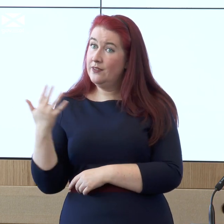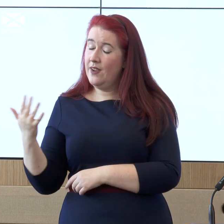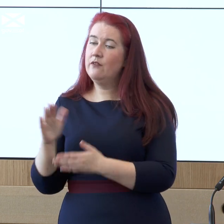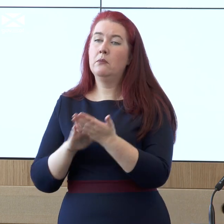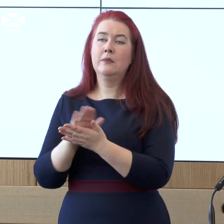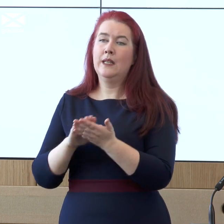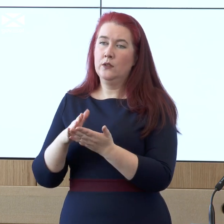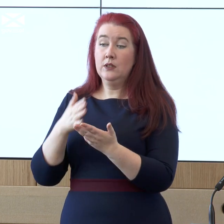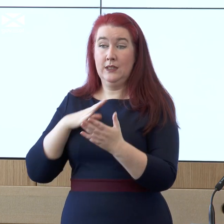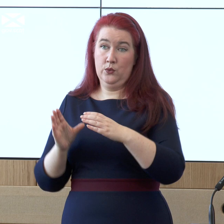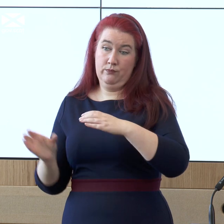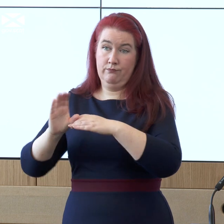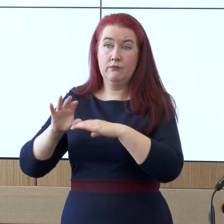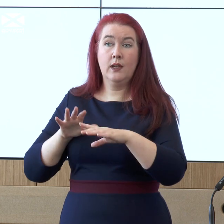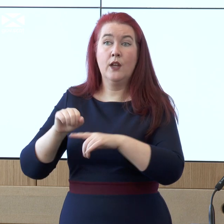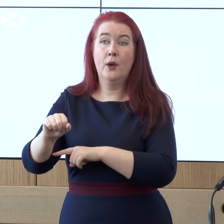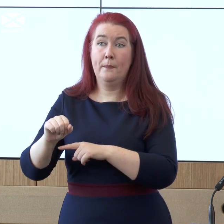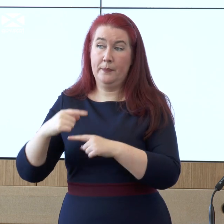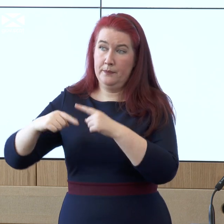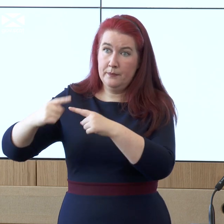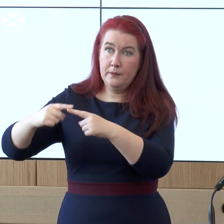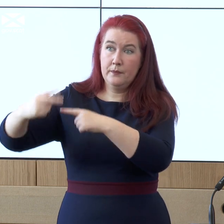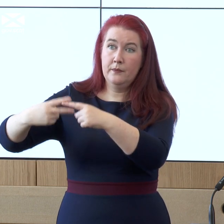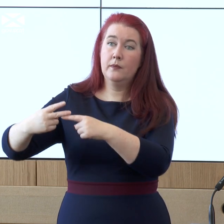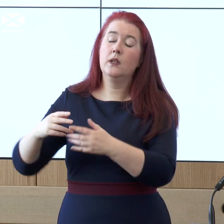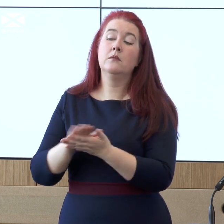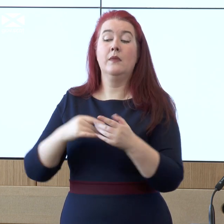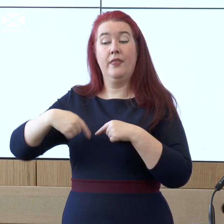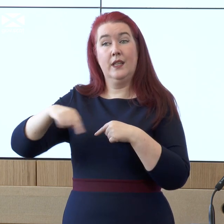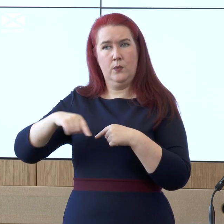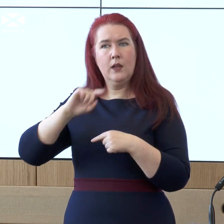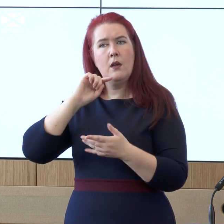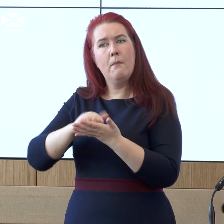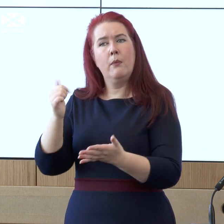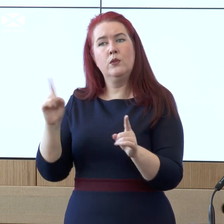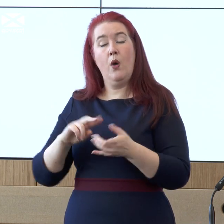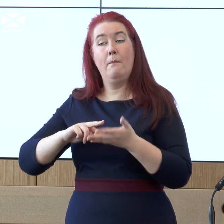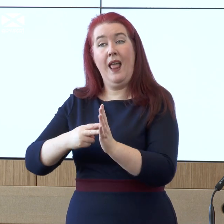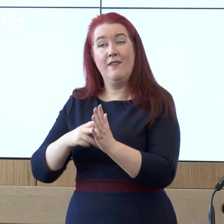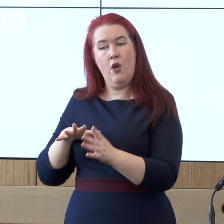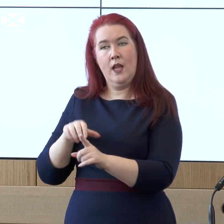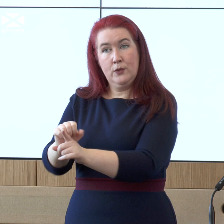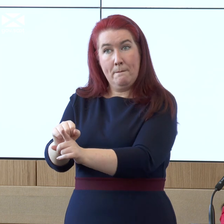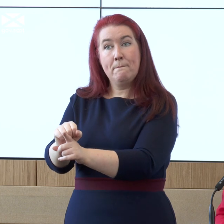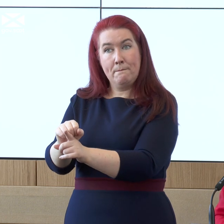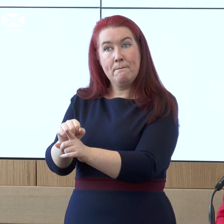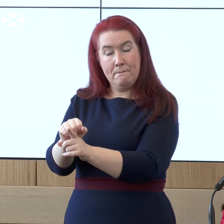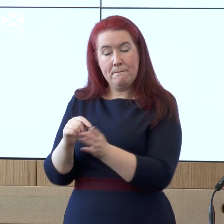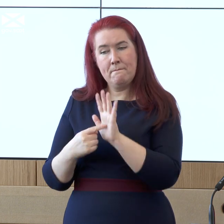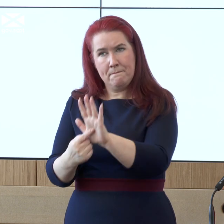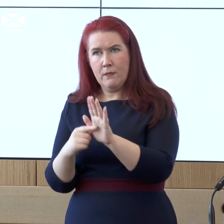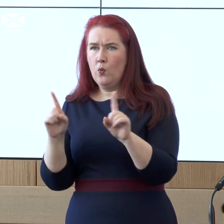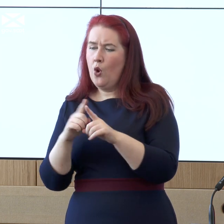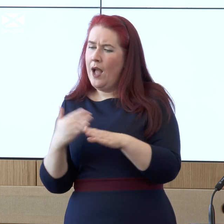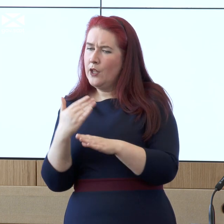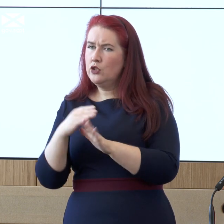outperform in future years to make up for it. So this week we will publish a catch-up plan. It will highlight some of the actions already